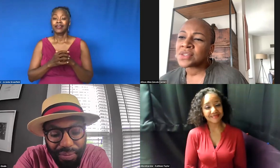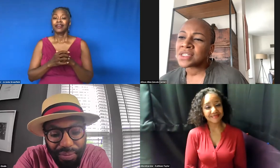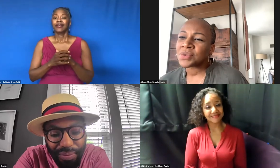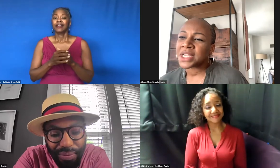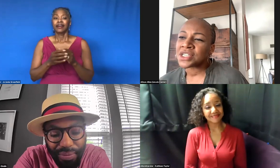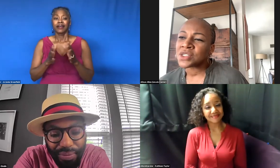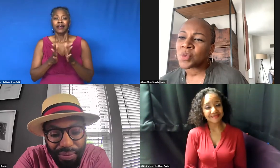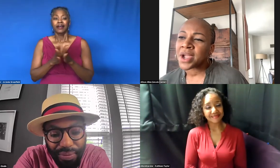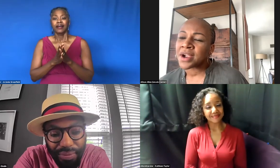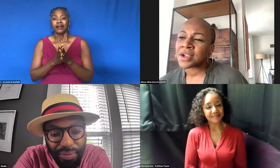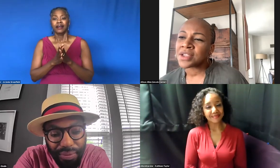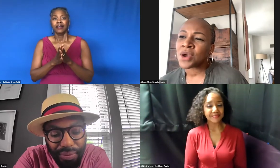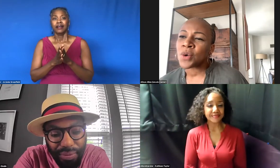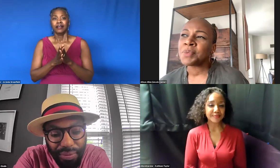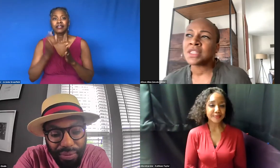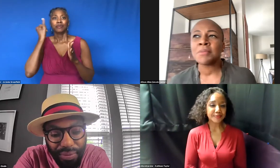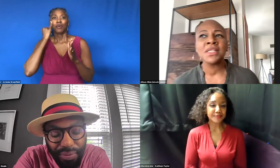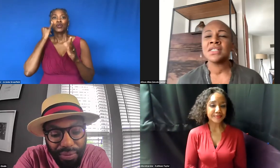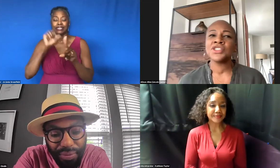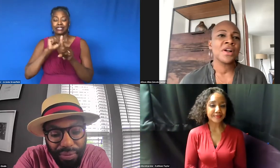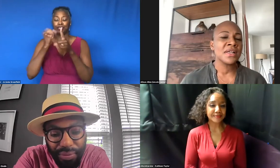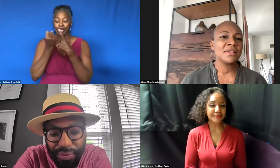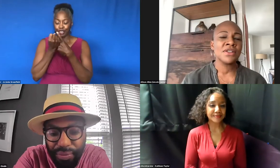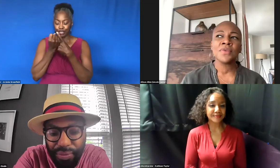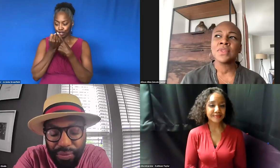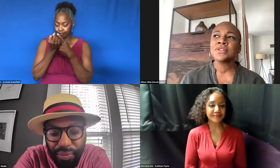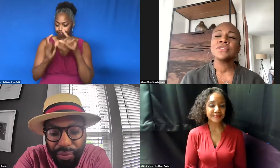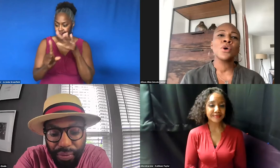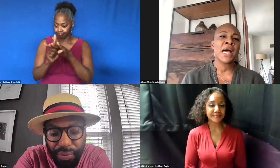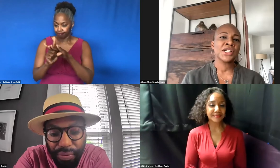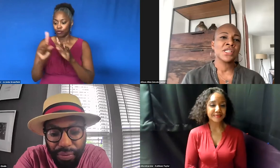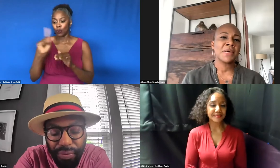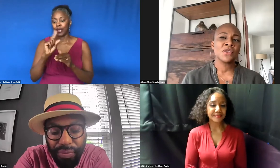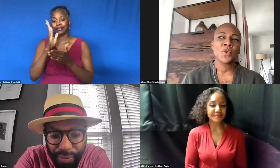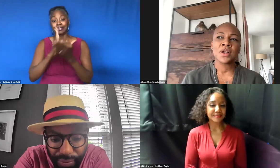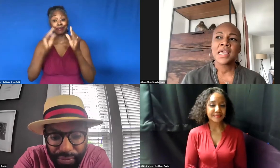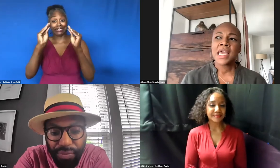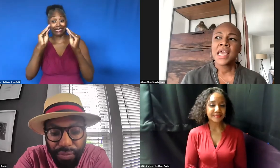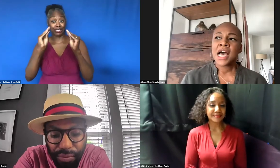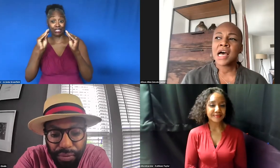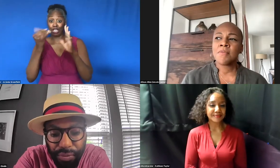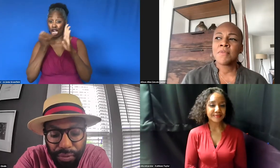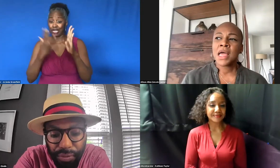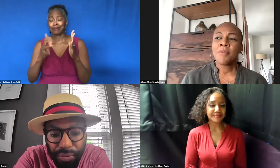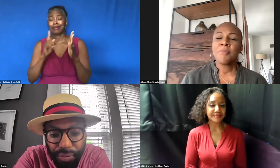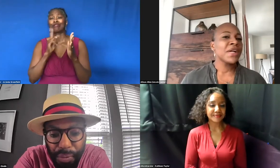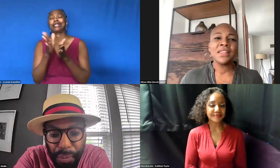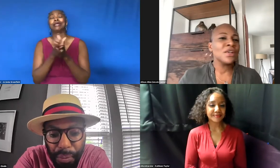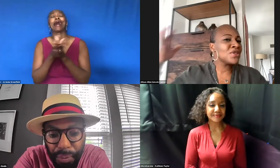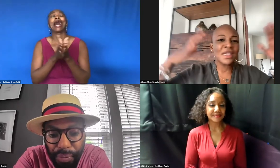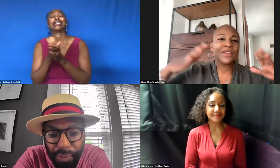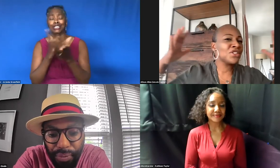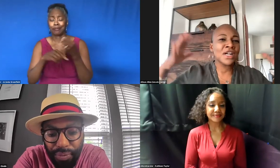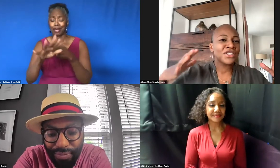How in those situations where, you know, some of the teaching artists, you know, they're so passionate about this work, but